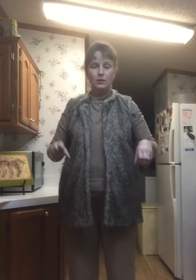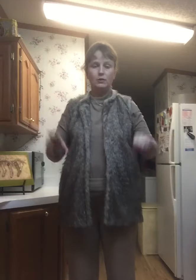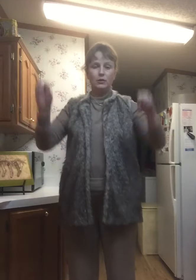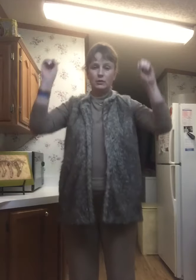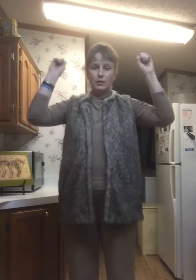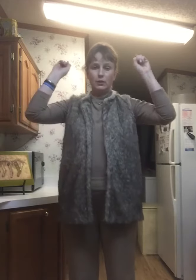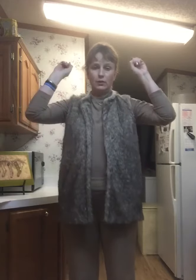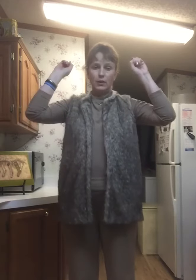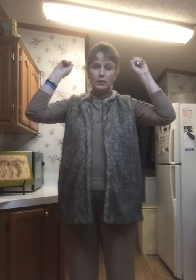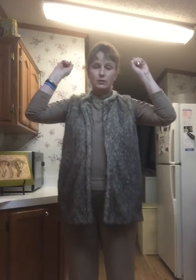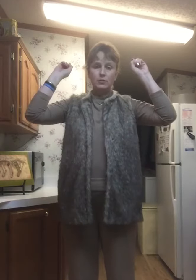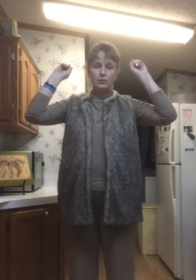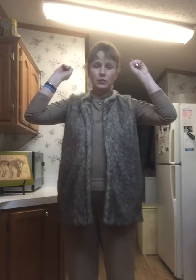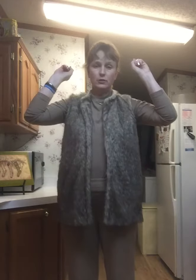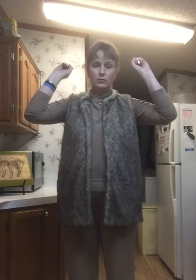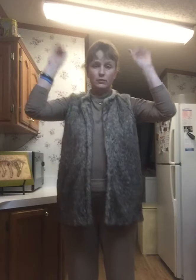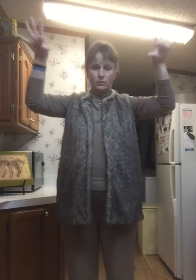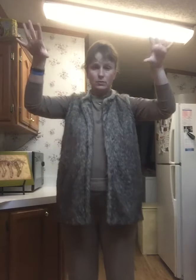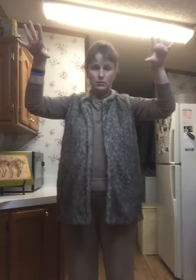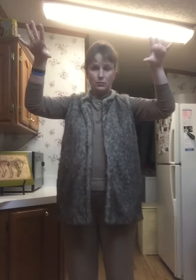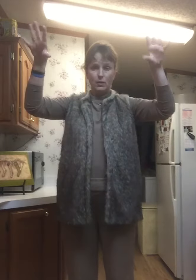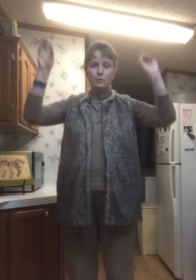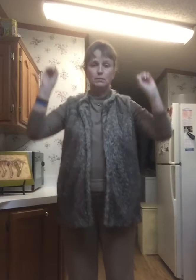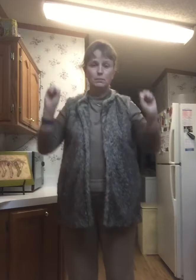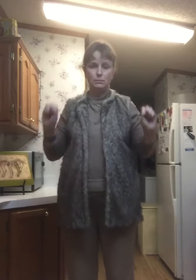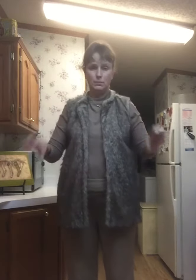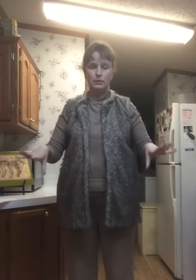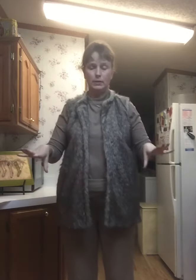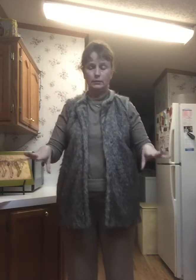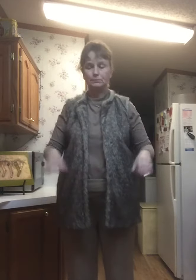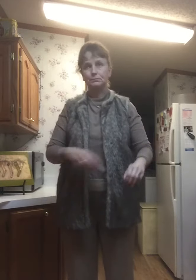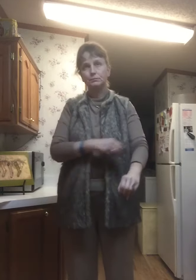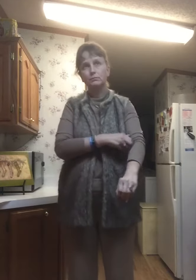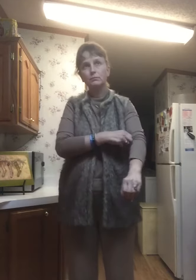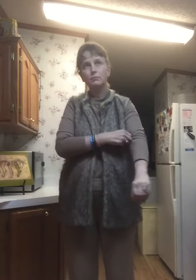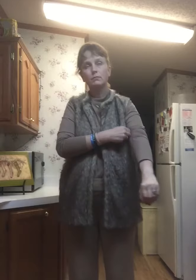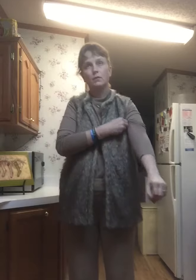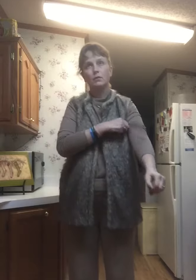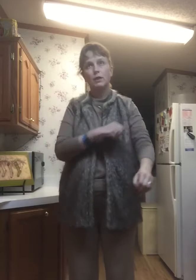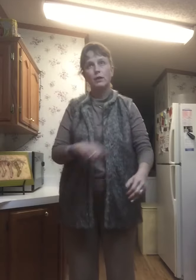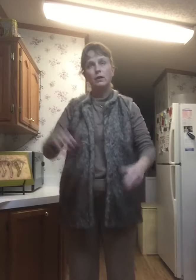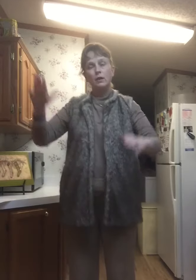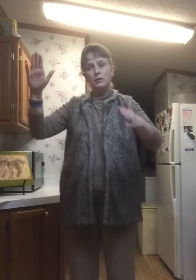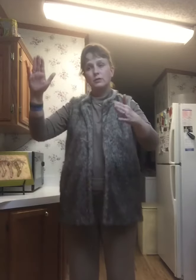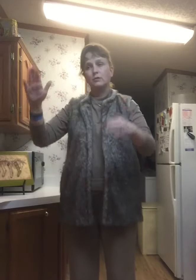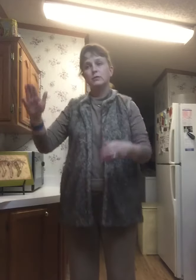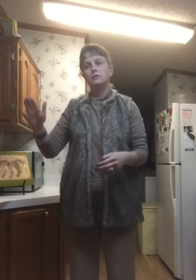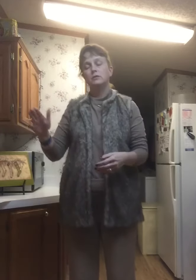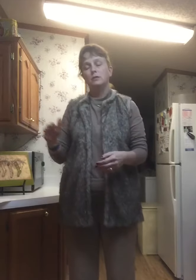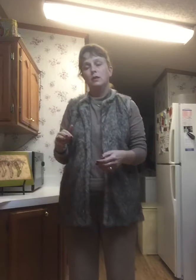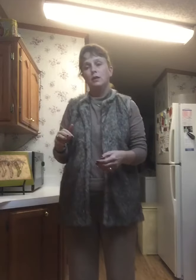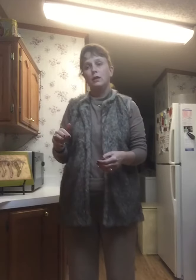You're gonna take your hands. You're gonna do them up and then down. Okay. So it's